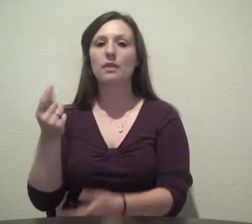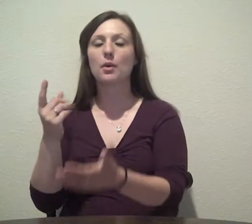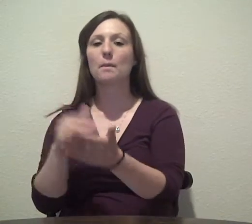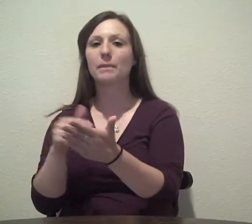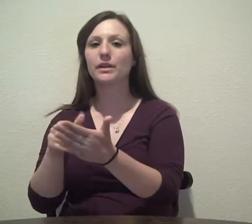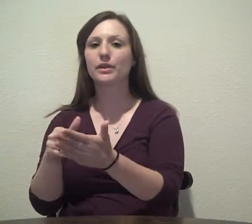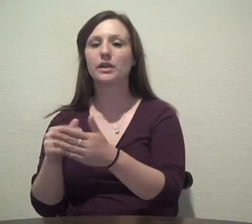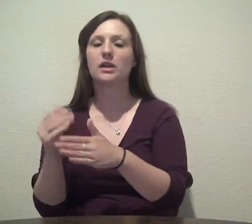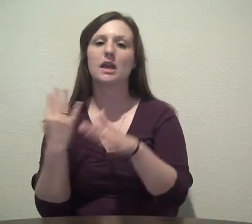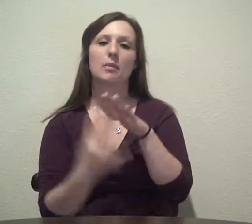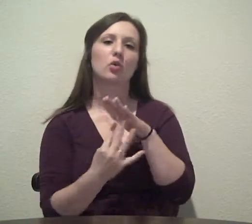immigrated to America.